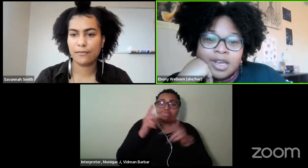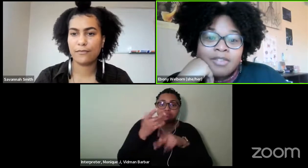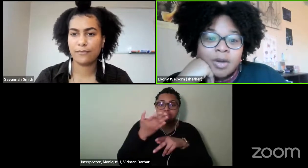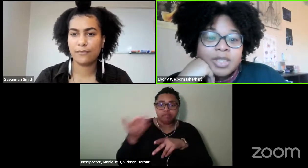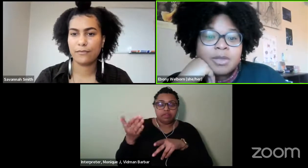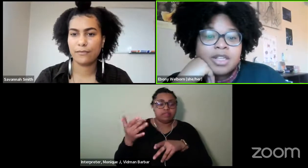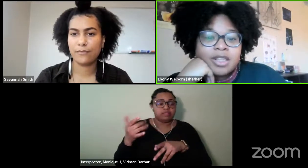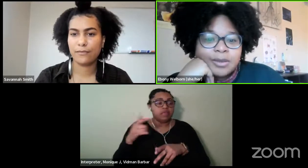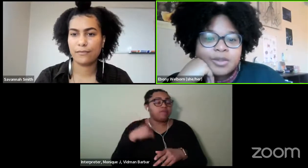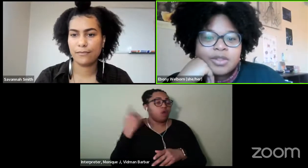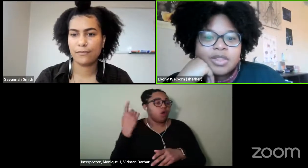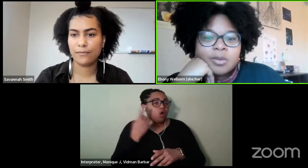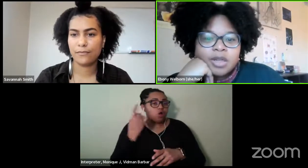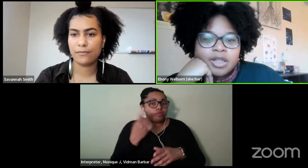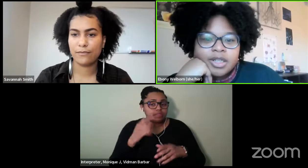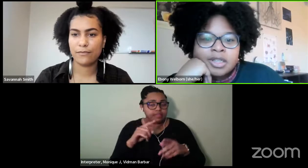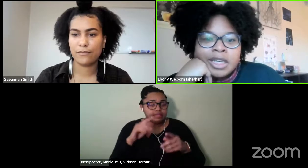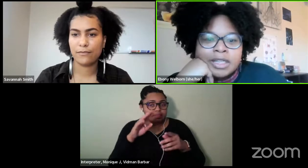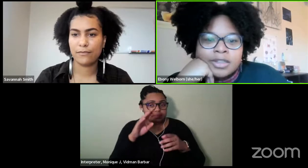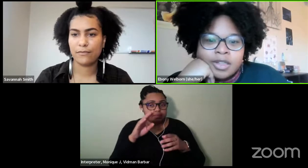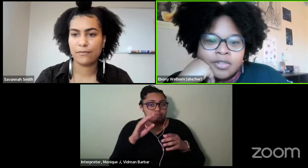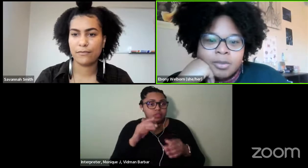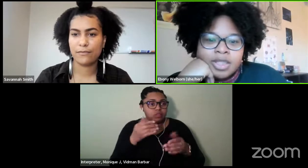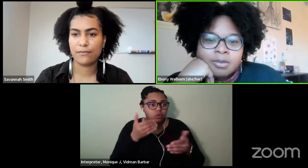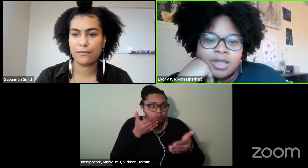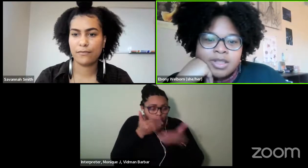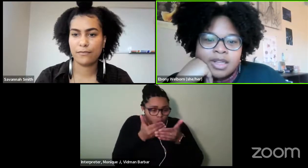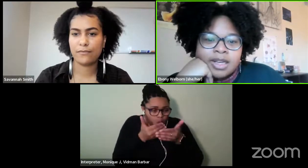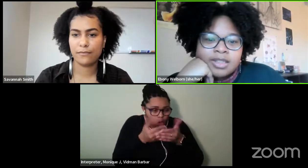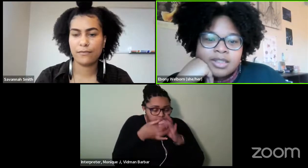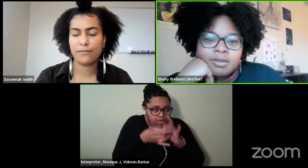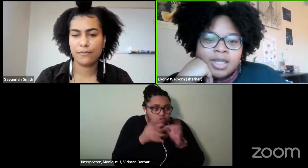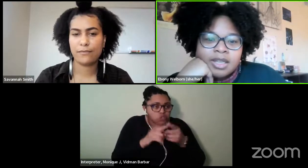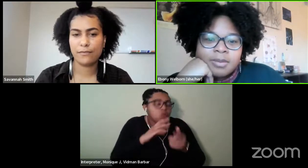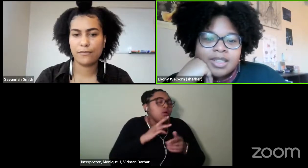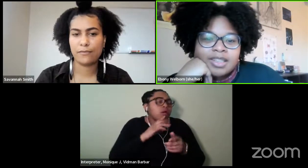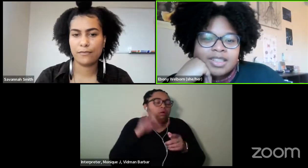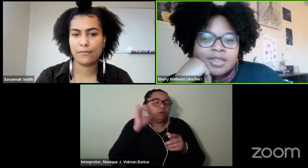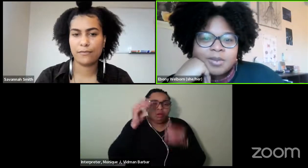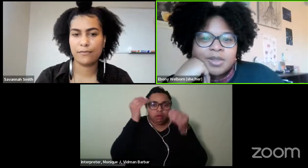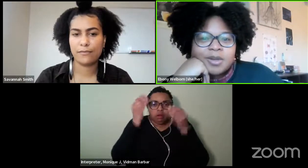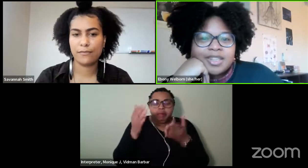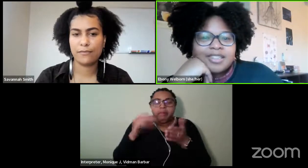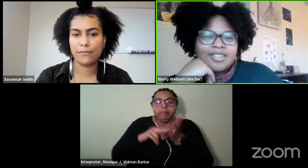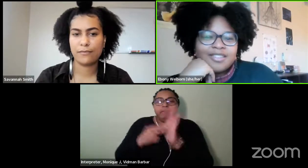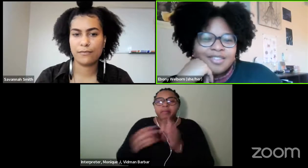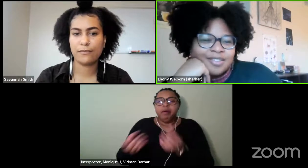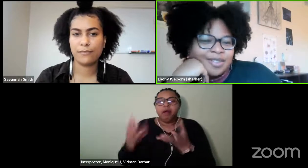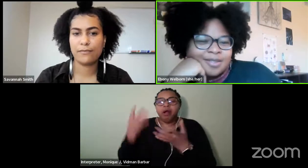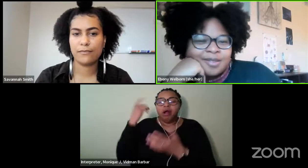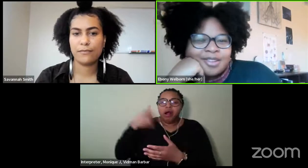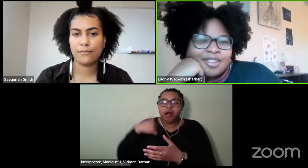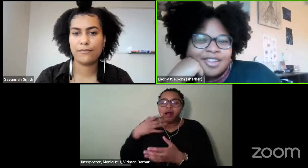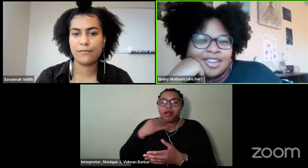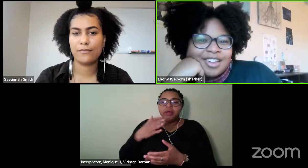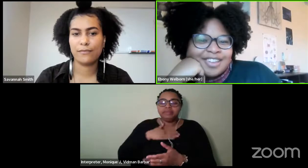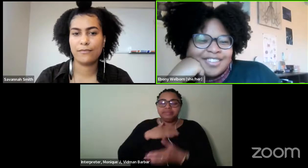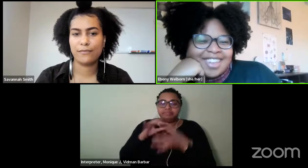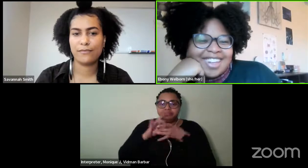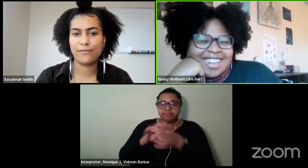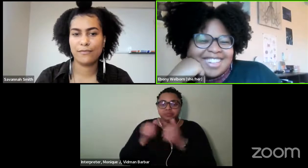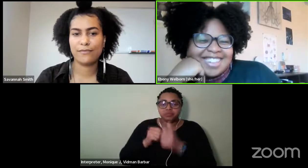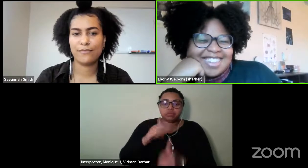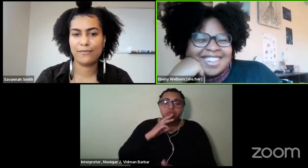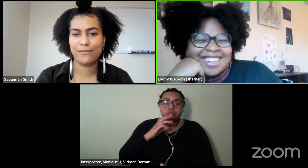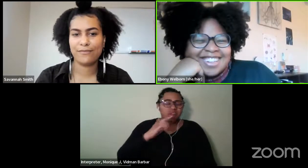close to the water, so the information means a lot to me and my connection with the water. I